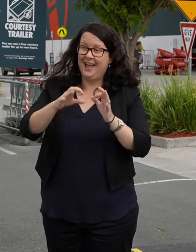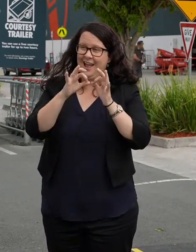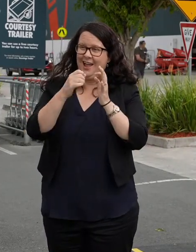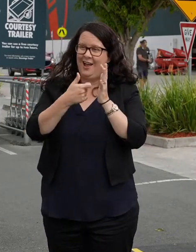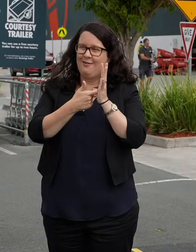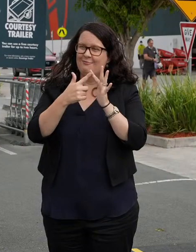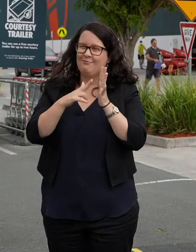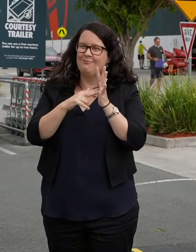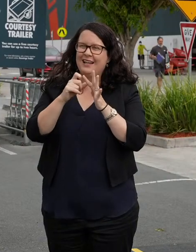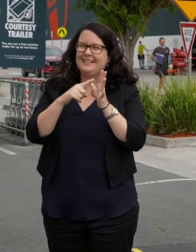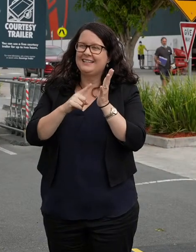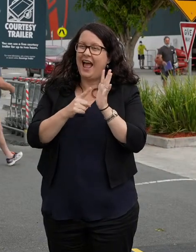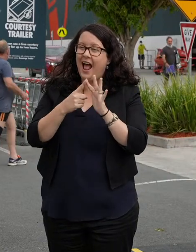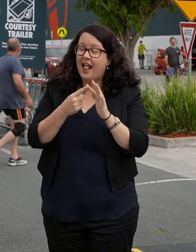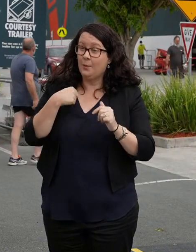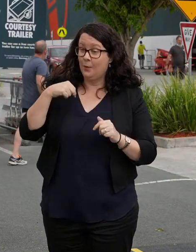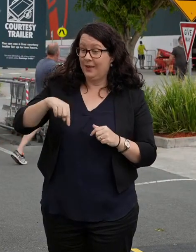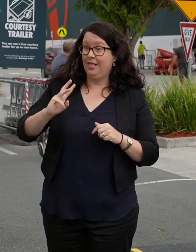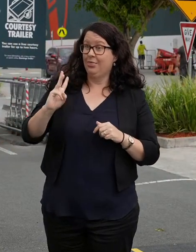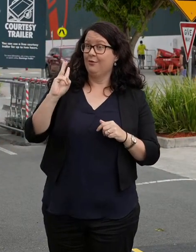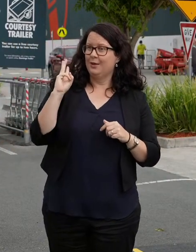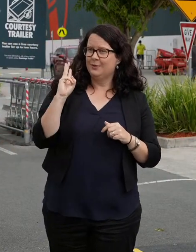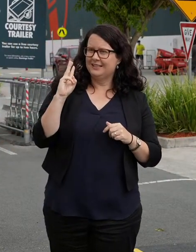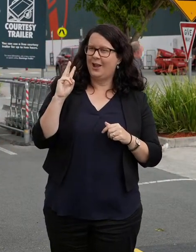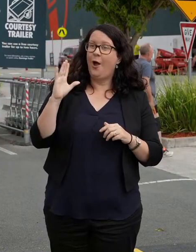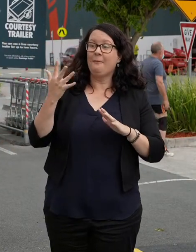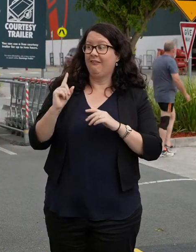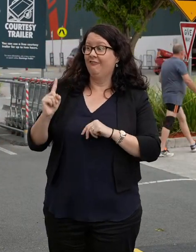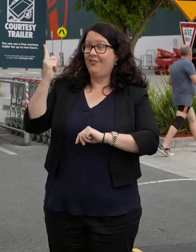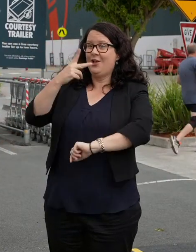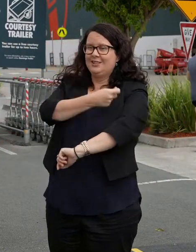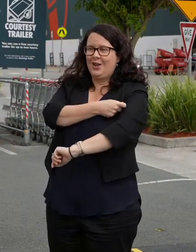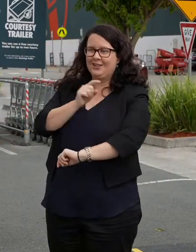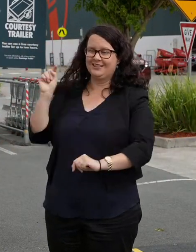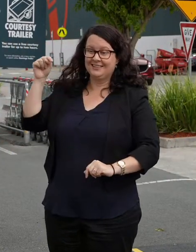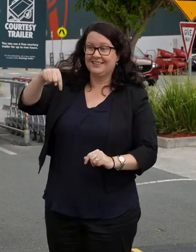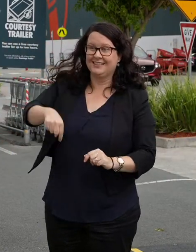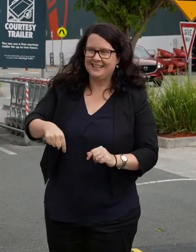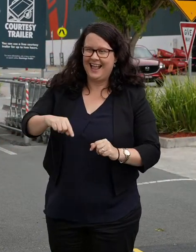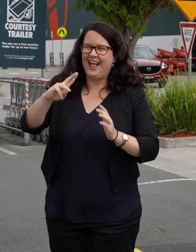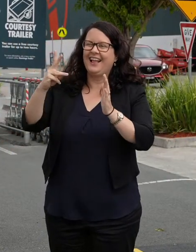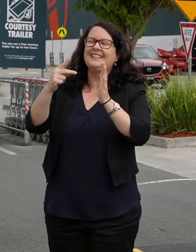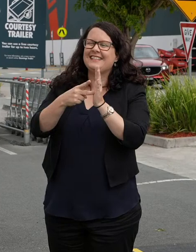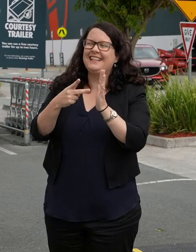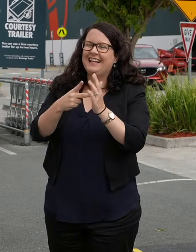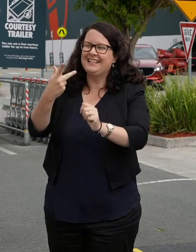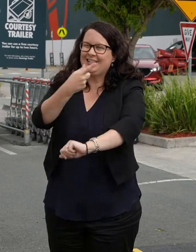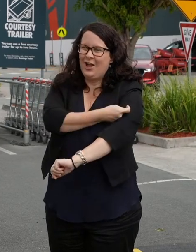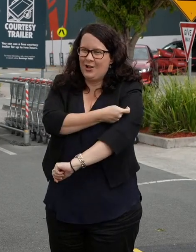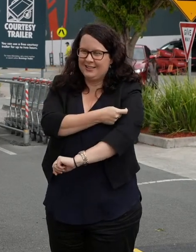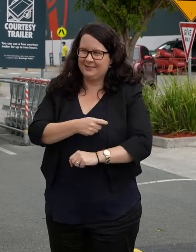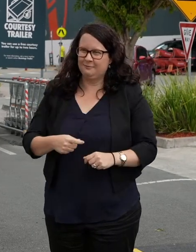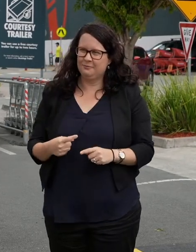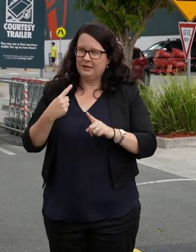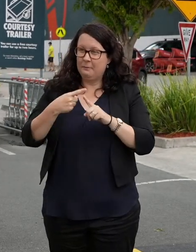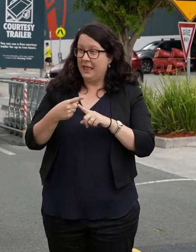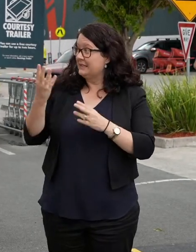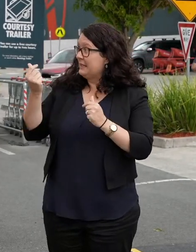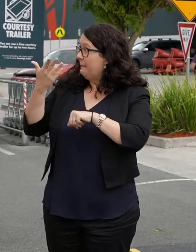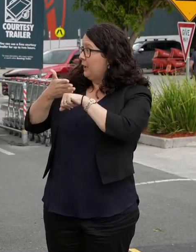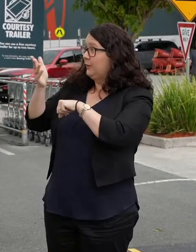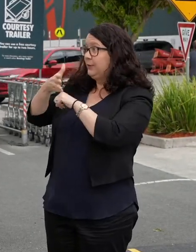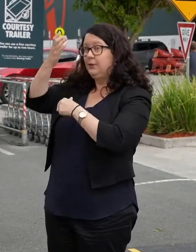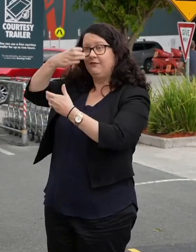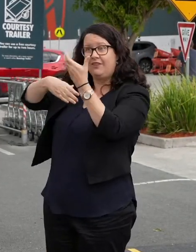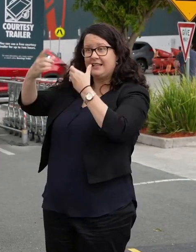so a lot of these are second doses, coming back to get that second dose. But there's also a large number of first doses, which is really, really reassuring and